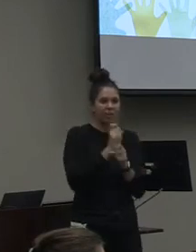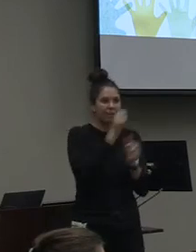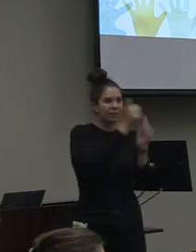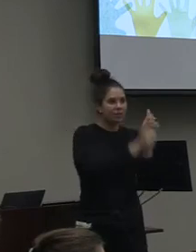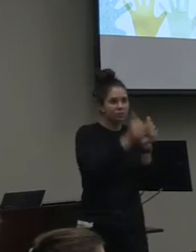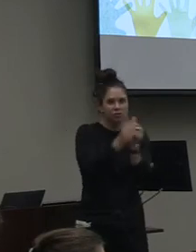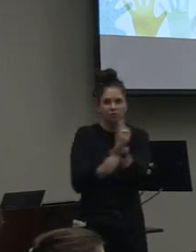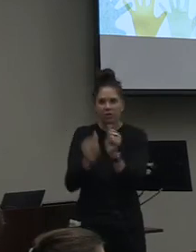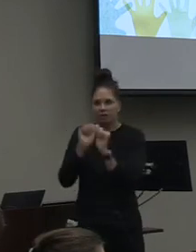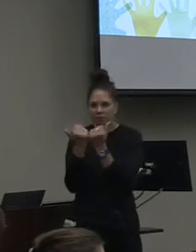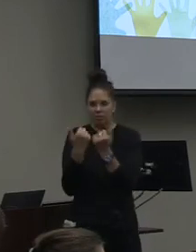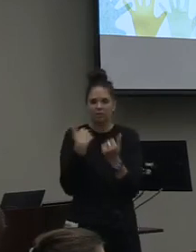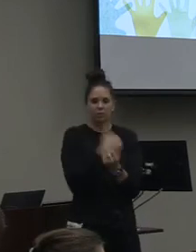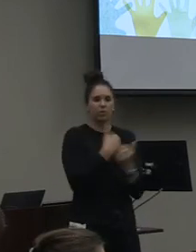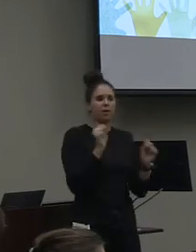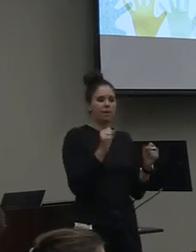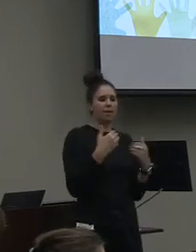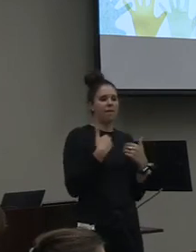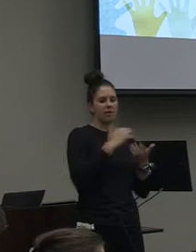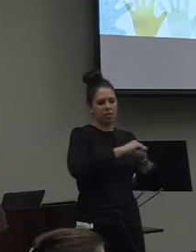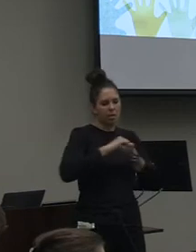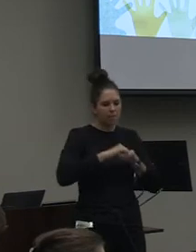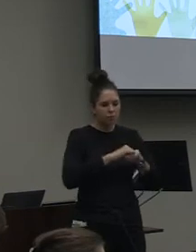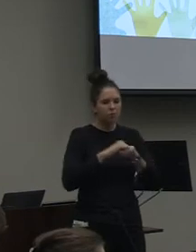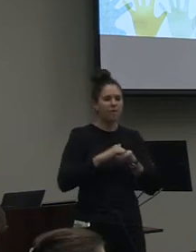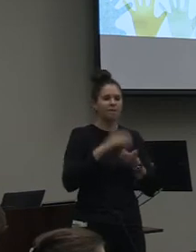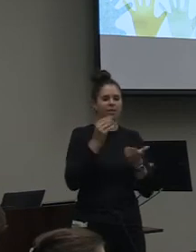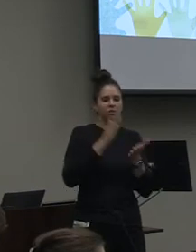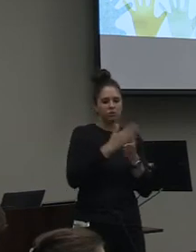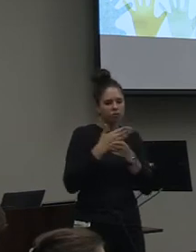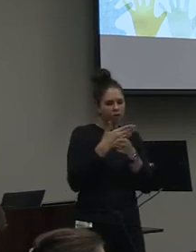agencies, and we're able to have collaboratives and share our ideas.